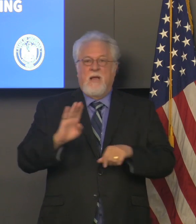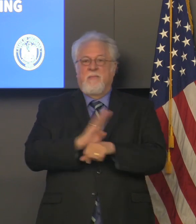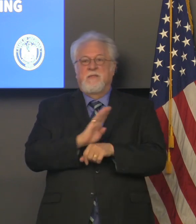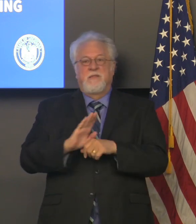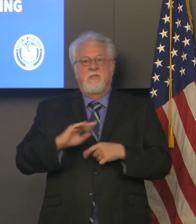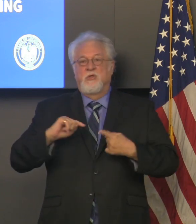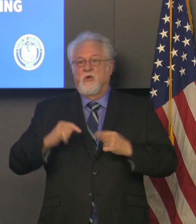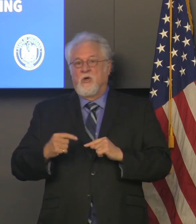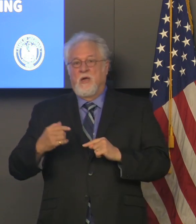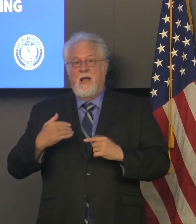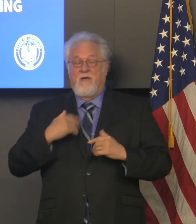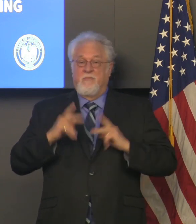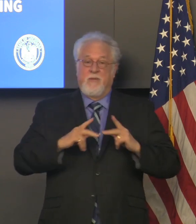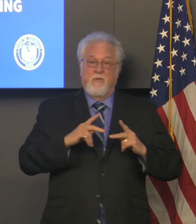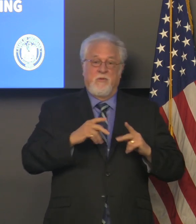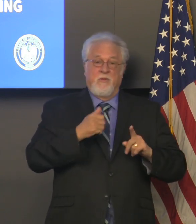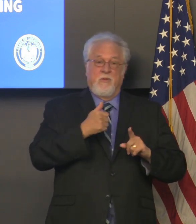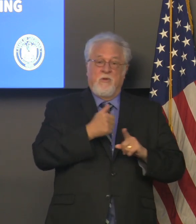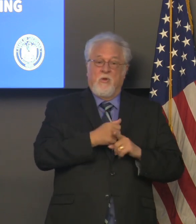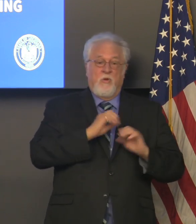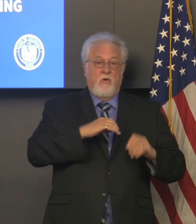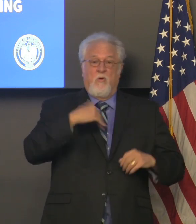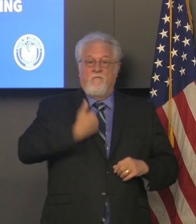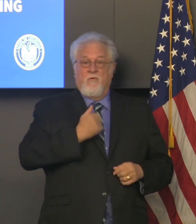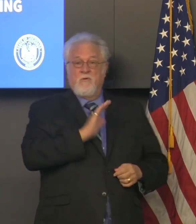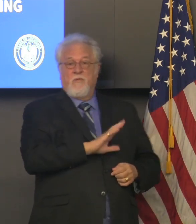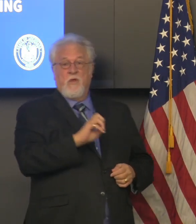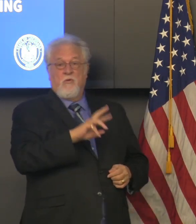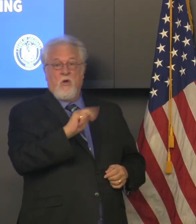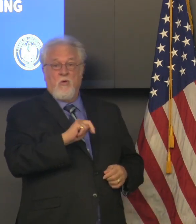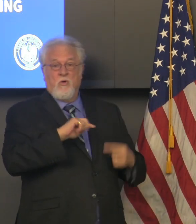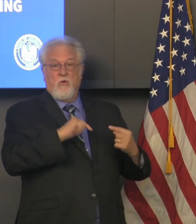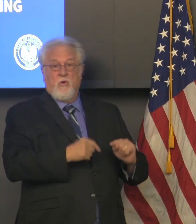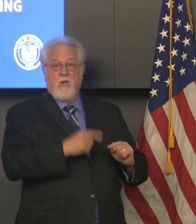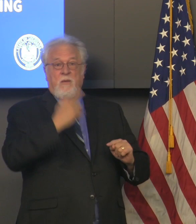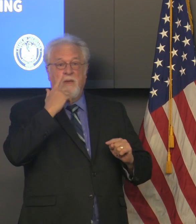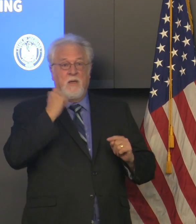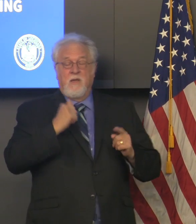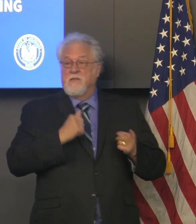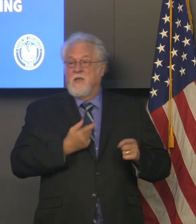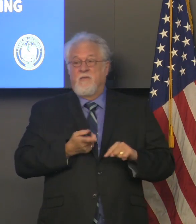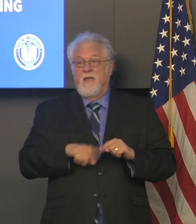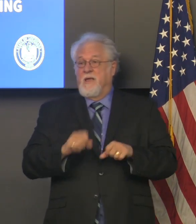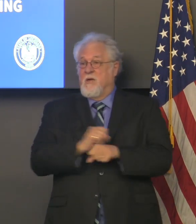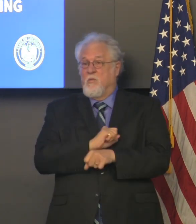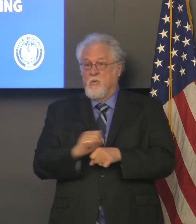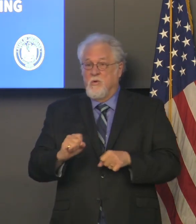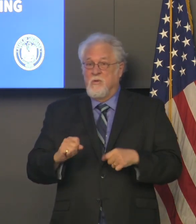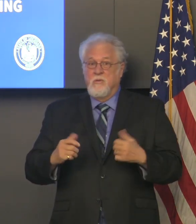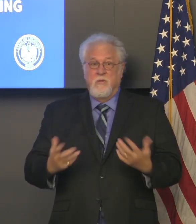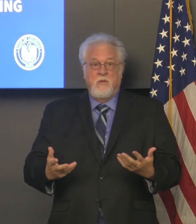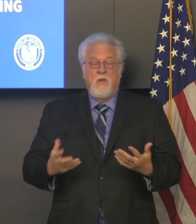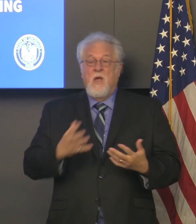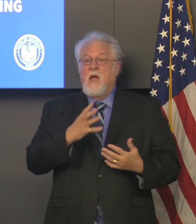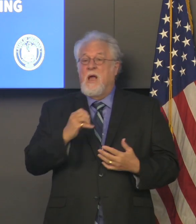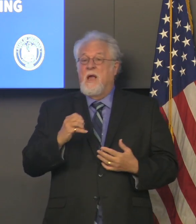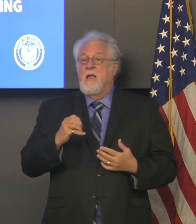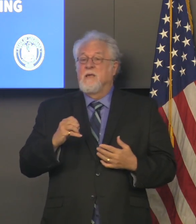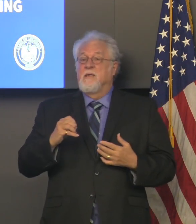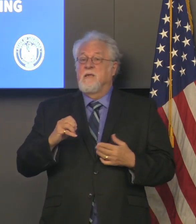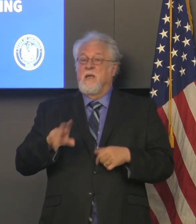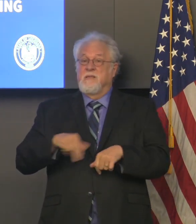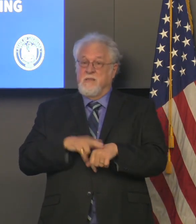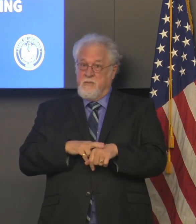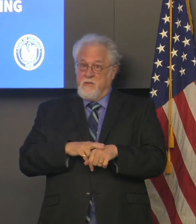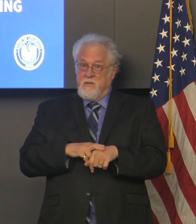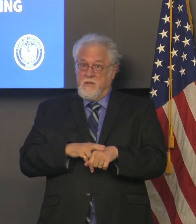hurting, we have individuals who, through no fault of their own, are hurting too, because they cannot work. And typically, when